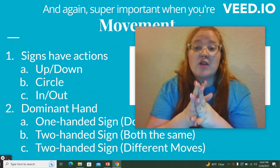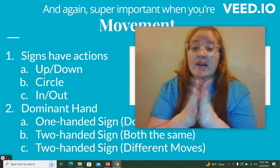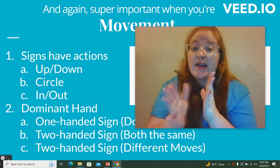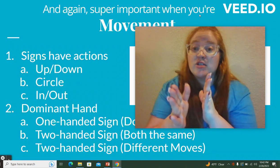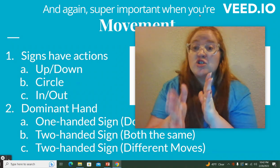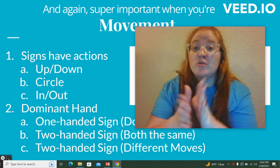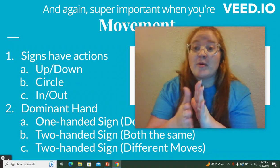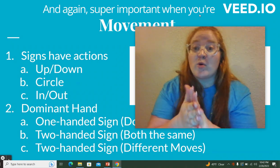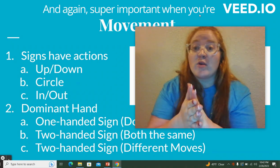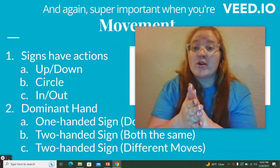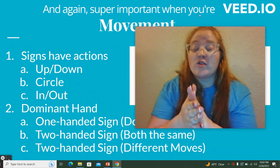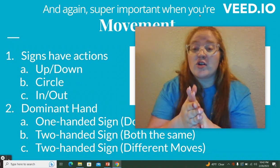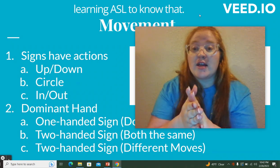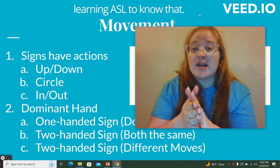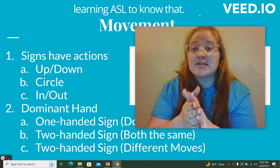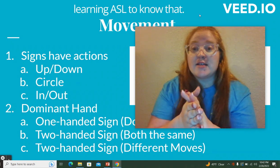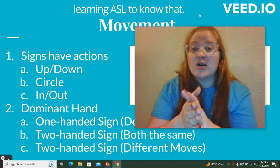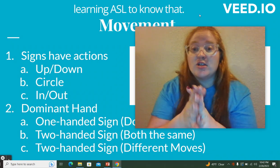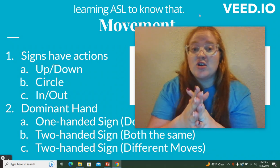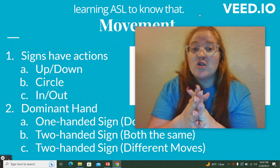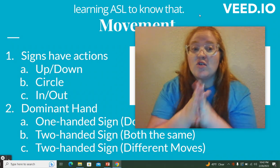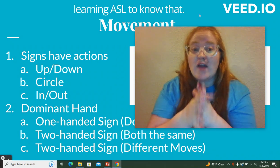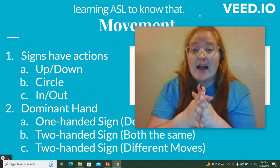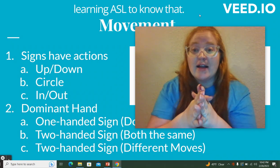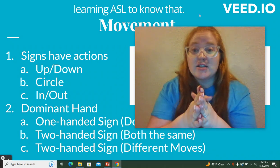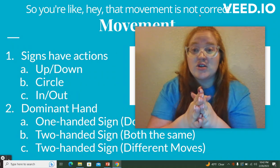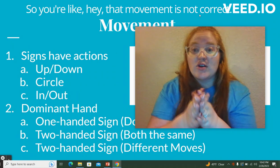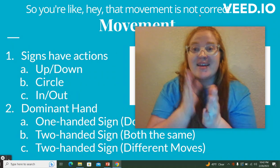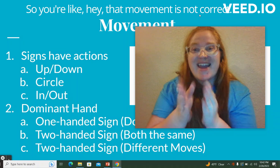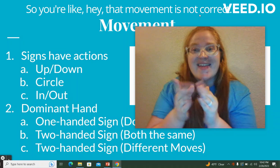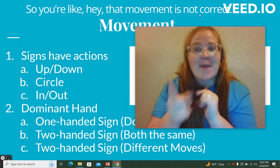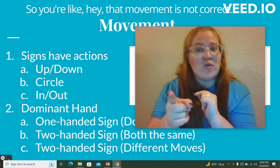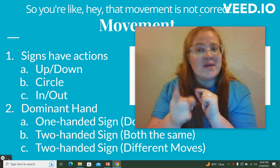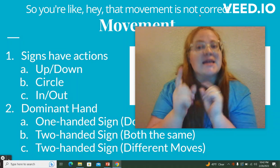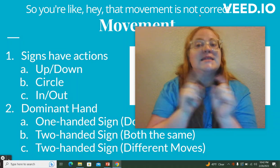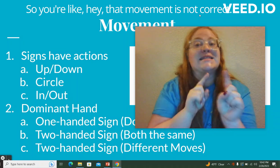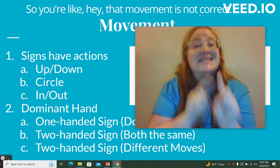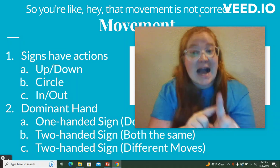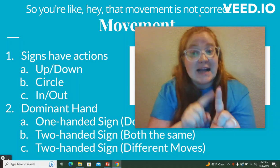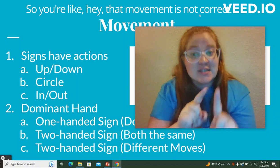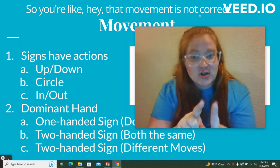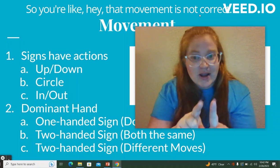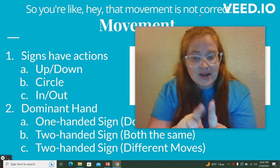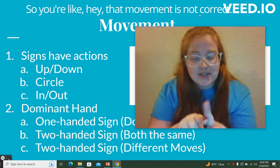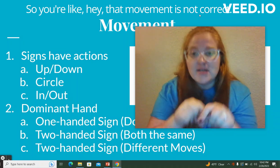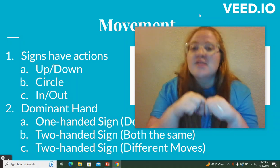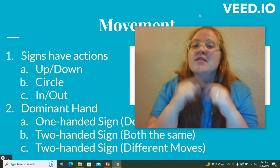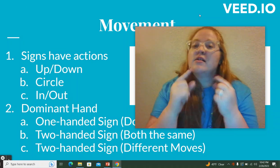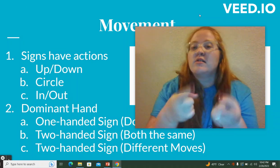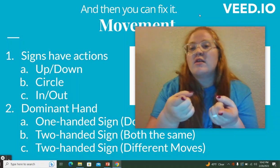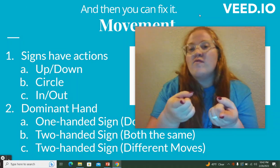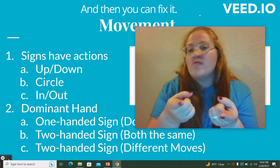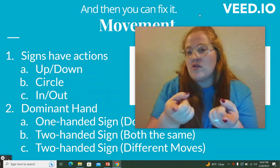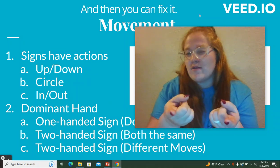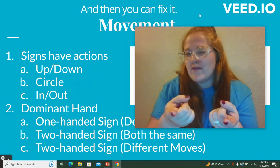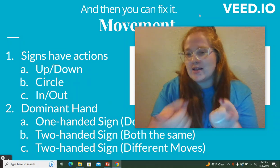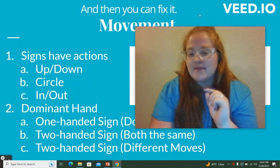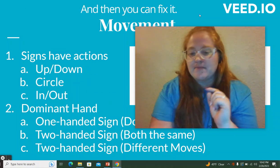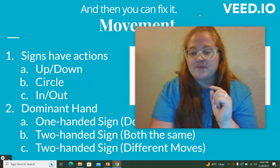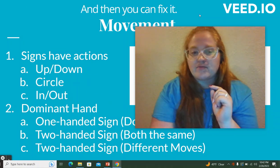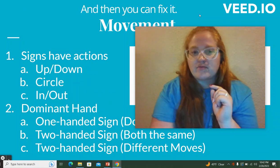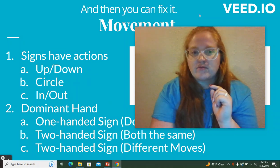And again, super important when you're learning ASL to know that. So you're like, hey, that movement is not correct. And then you